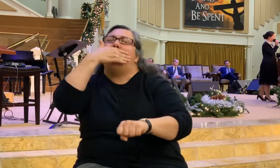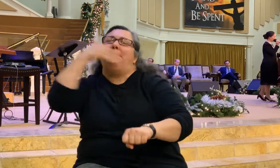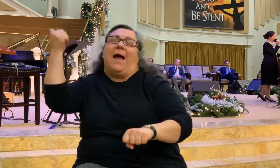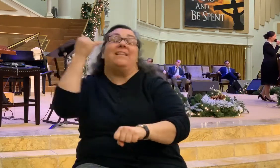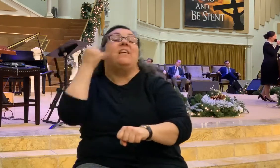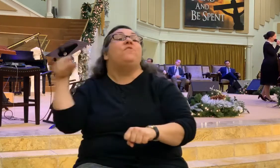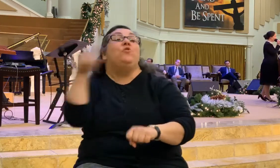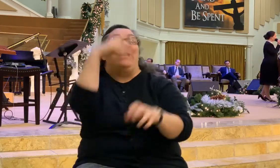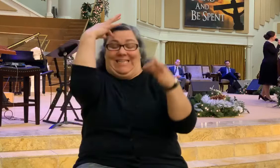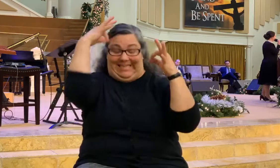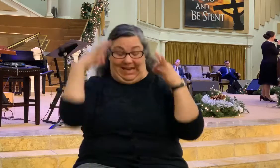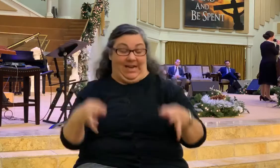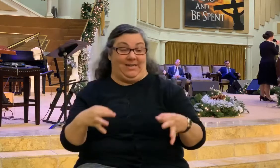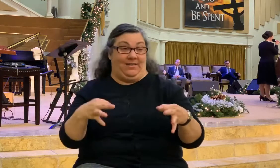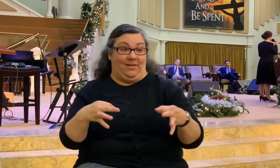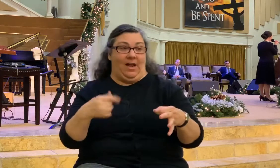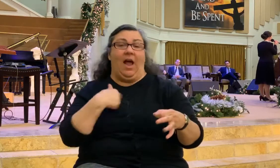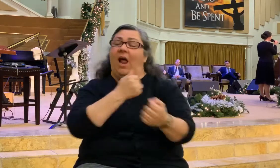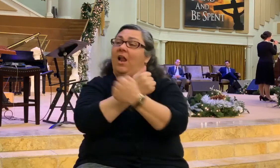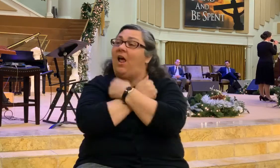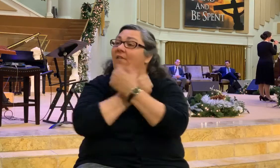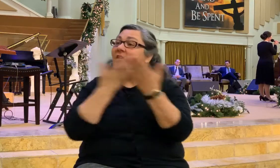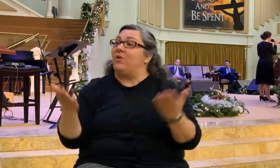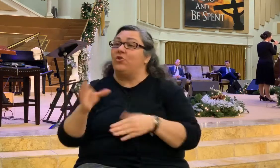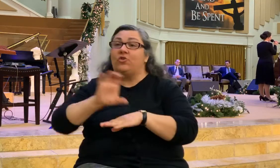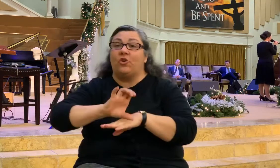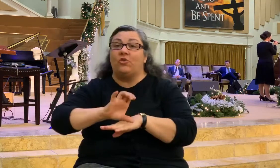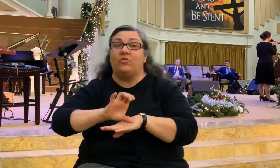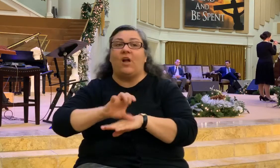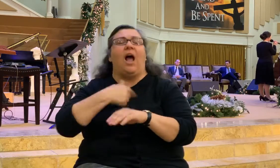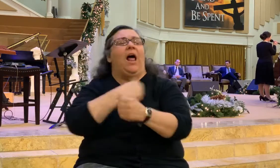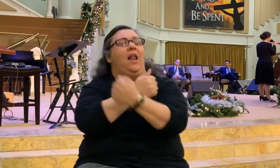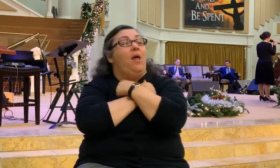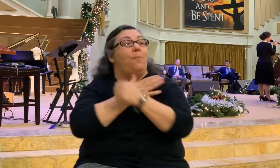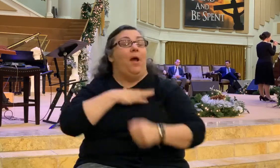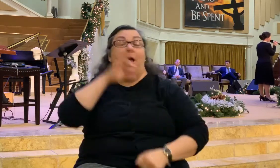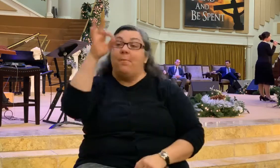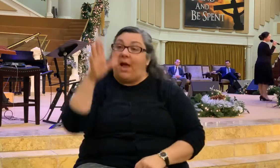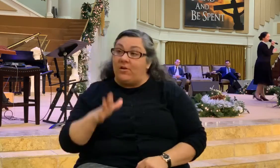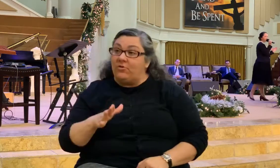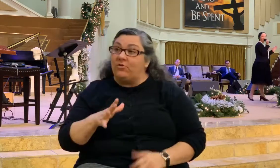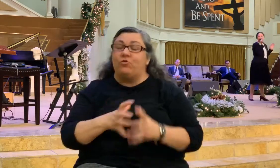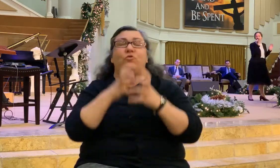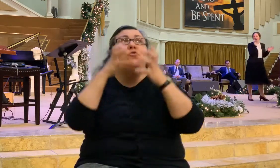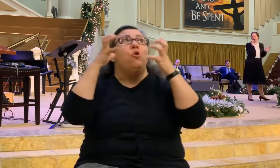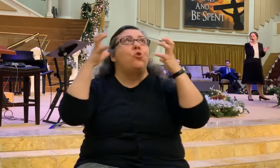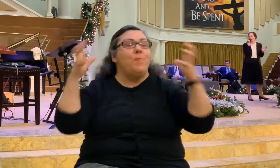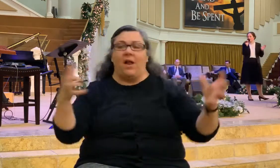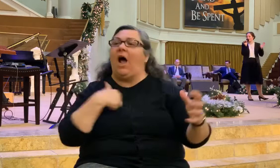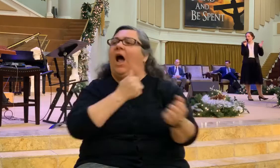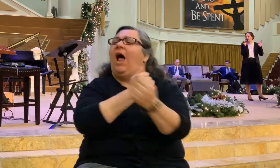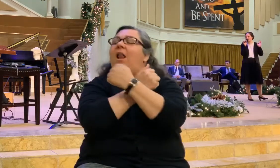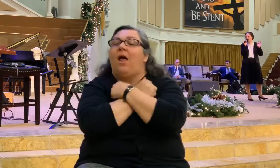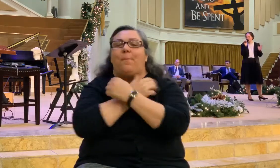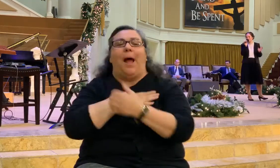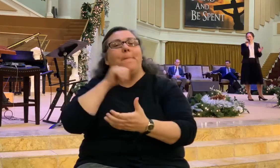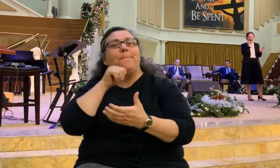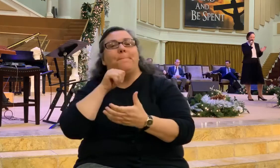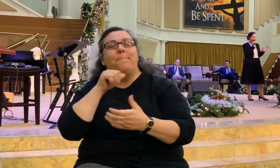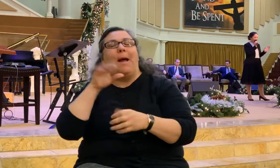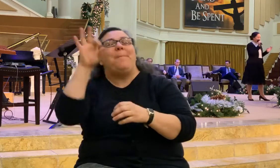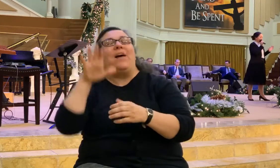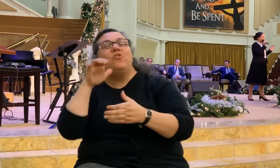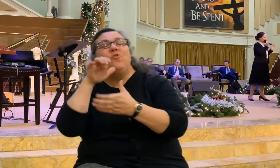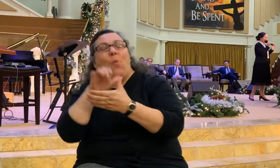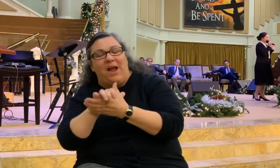that to happen. I love this church. I love my pastor so much. And I love my pastor's wife so